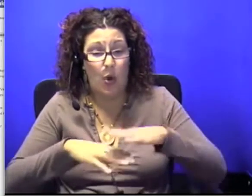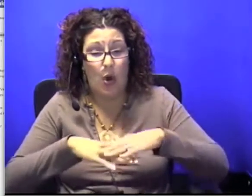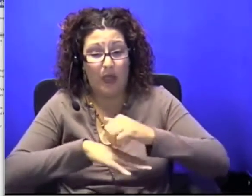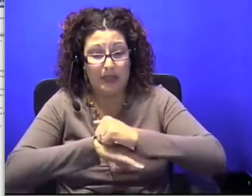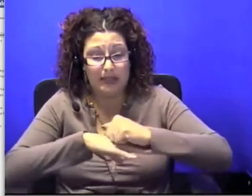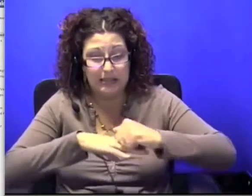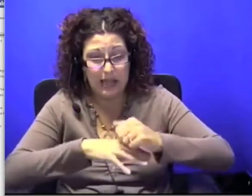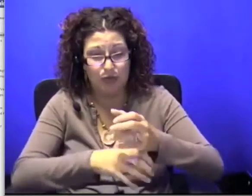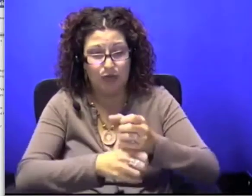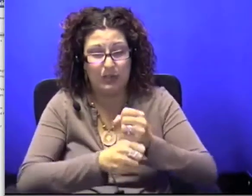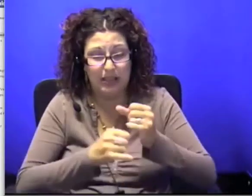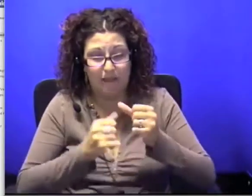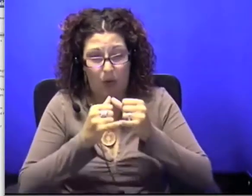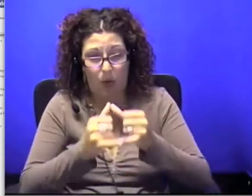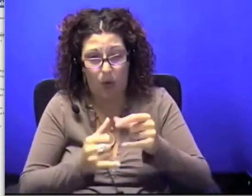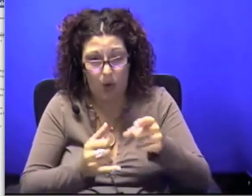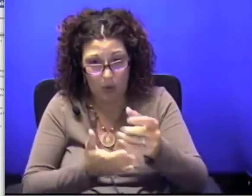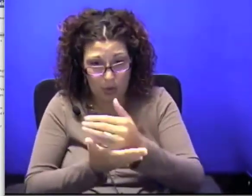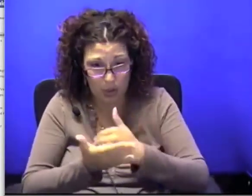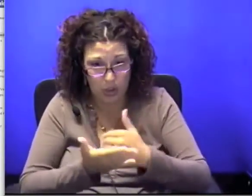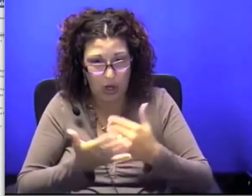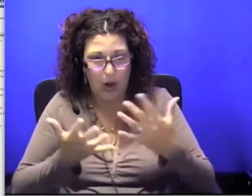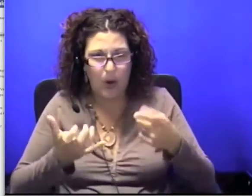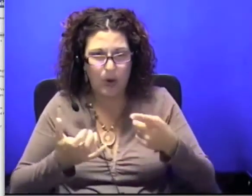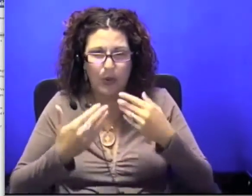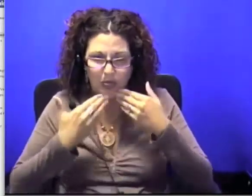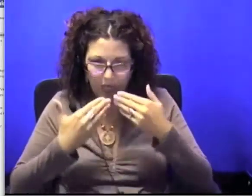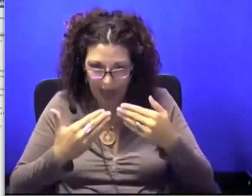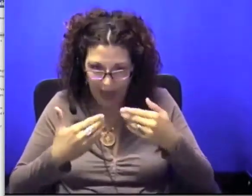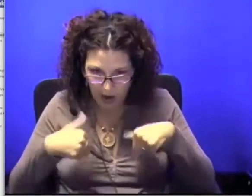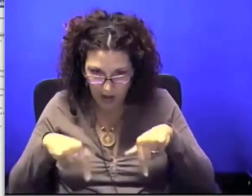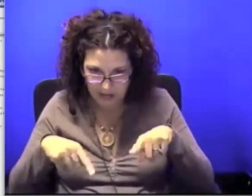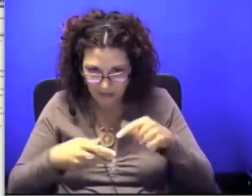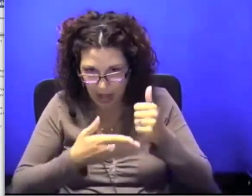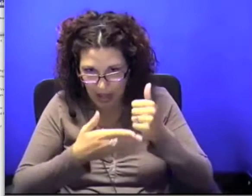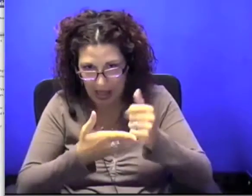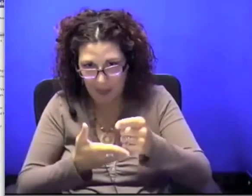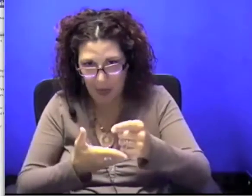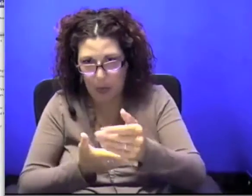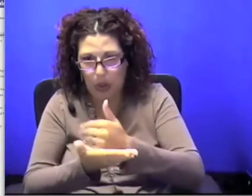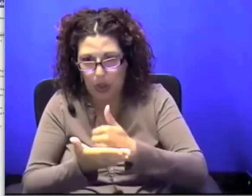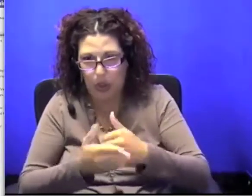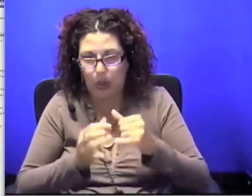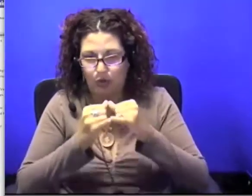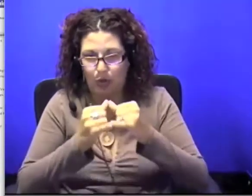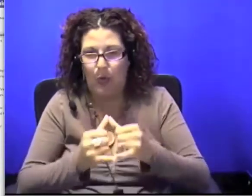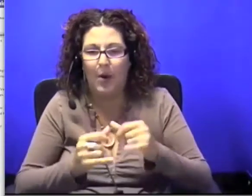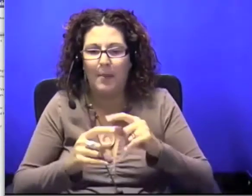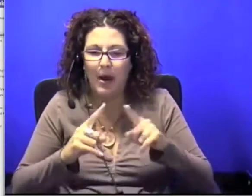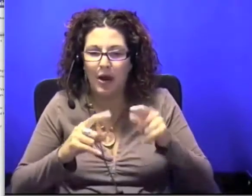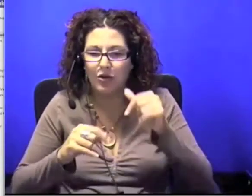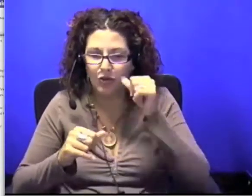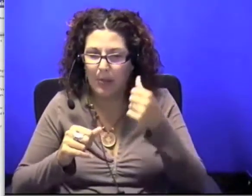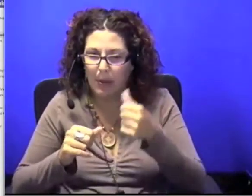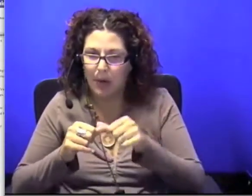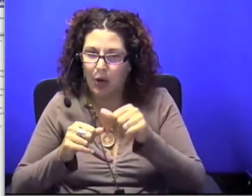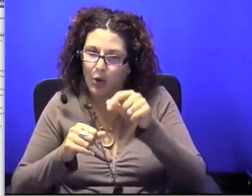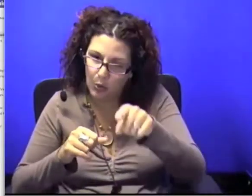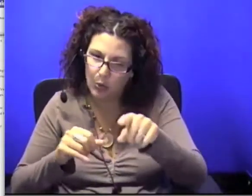stage and receive the awards that you've earned, I want you to thank us for having helped you earn those rewards. But remember, it was